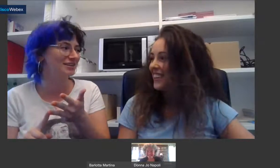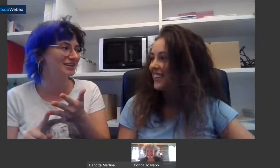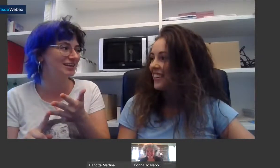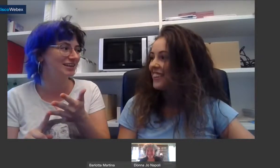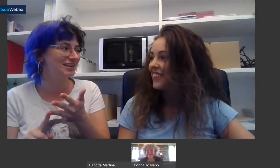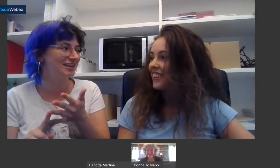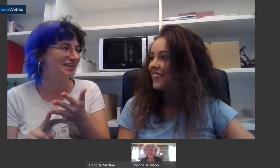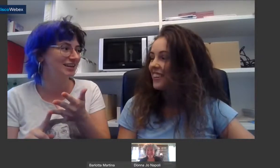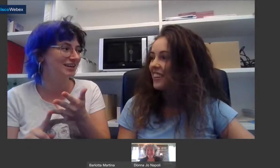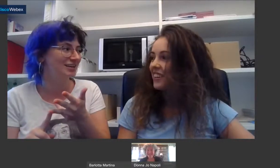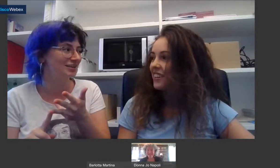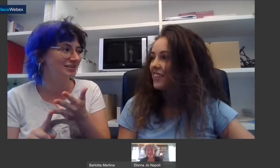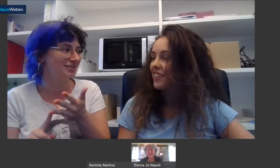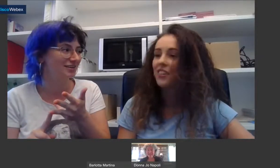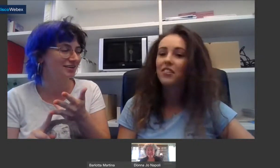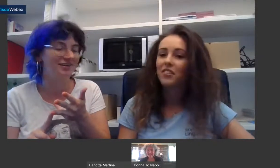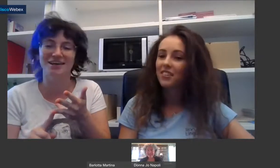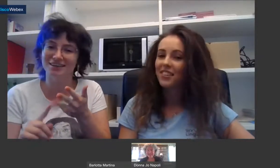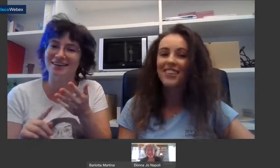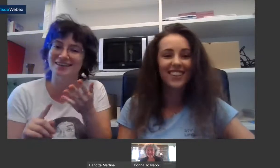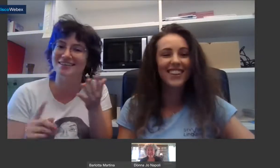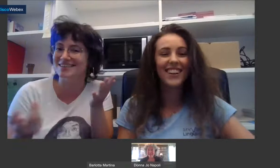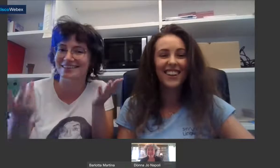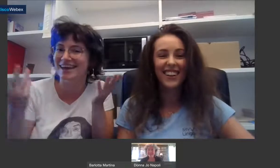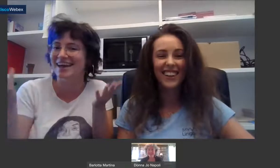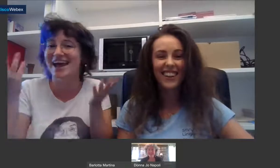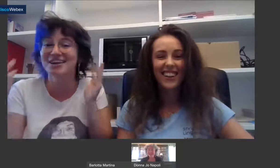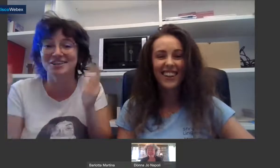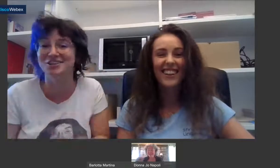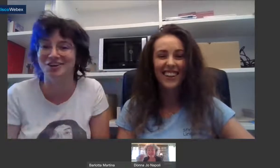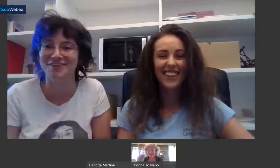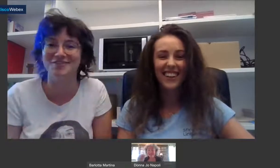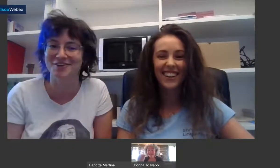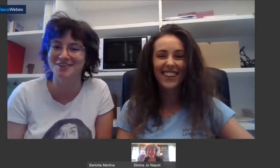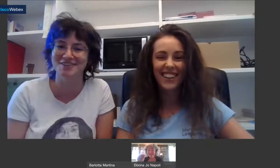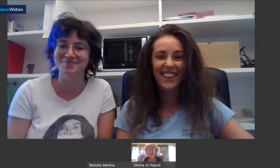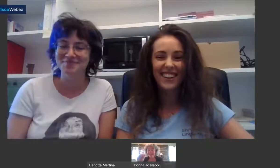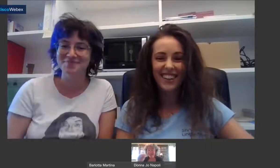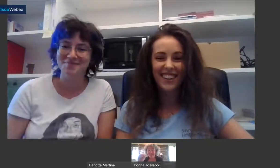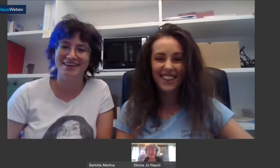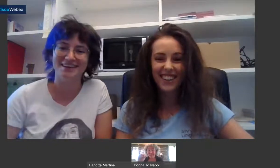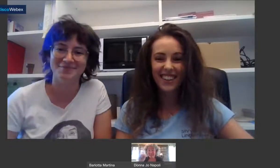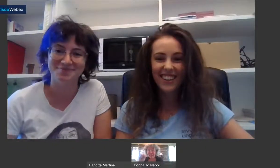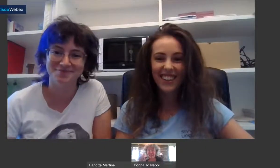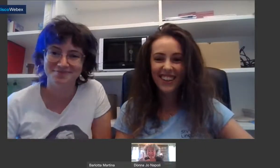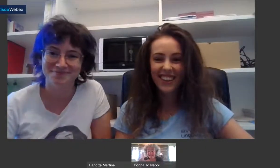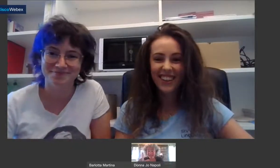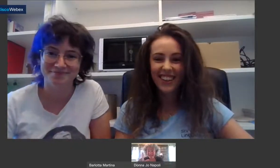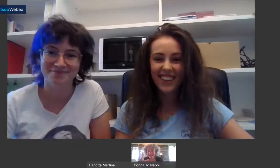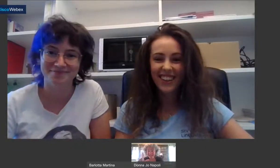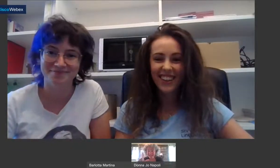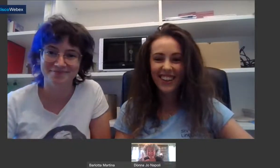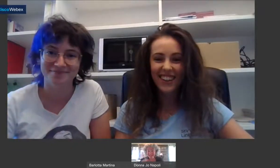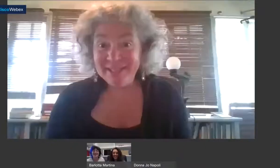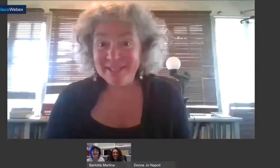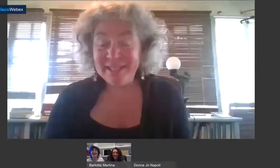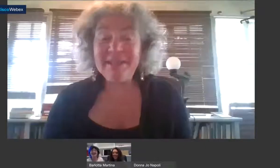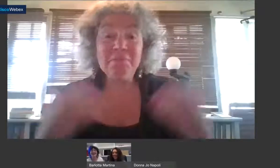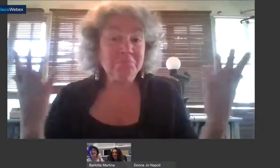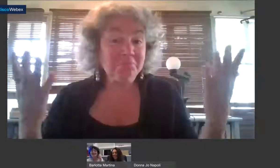something. No? No. Okay, that's English and German, of course. Maybe ASL? Yeah.